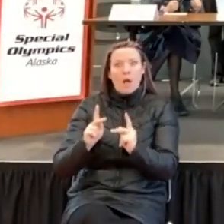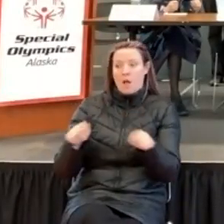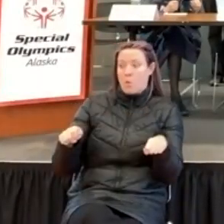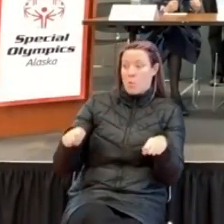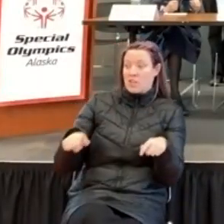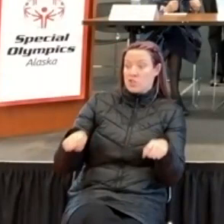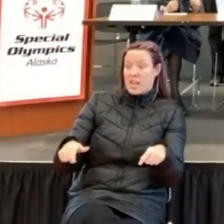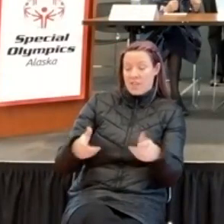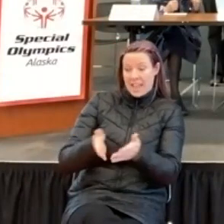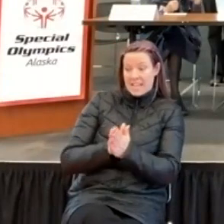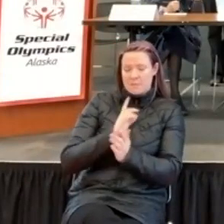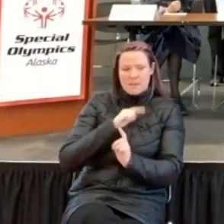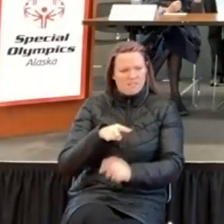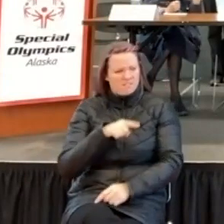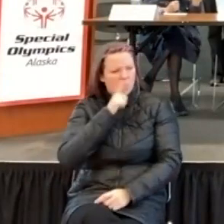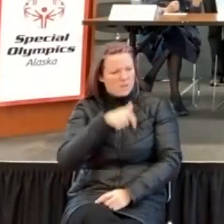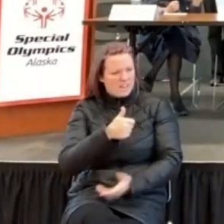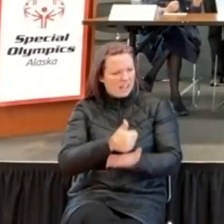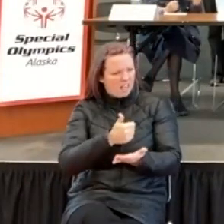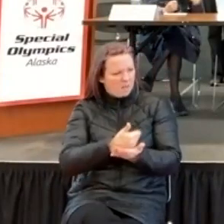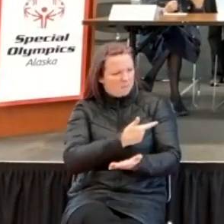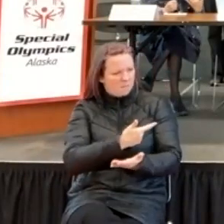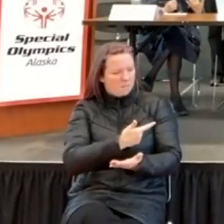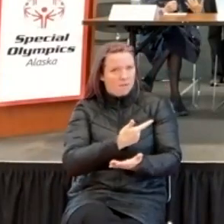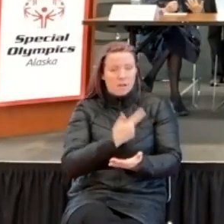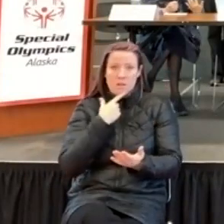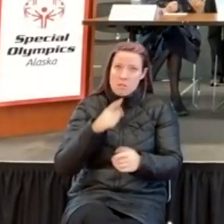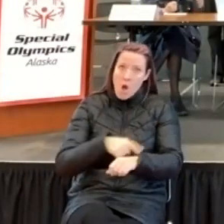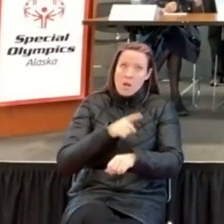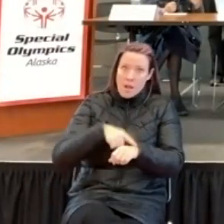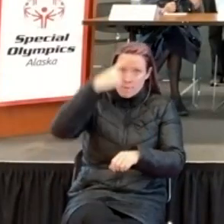help, which I find strange, because it took me so long to